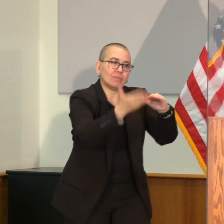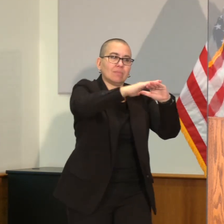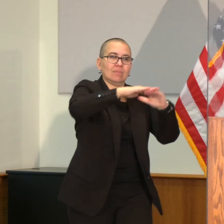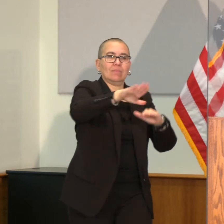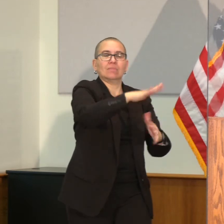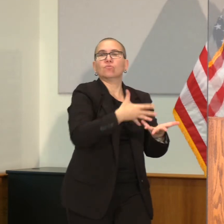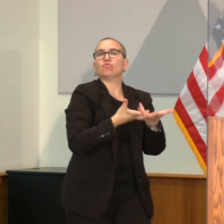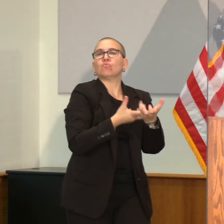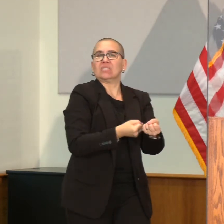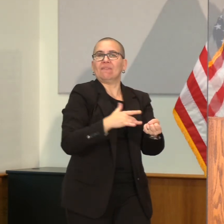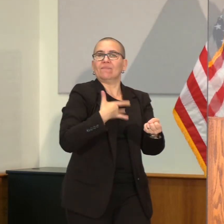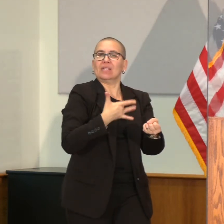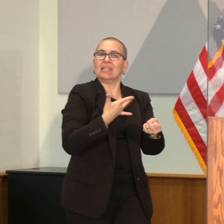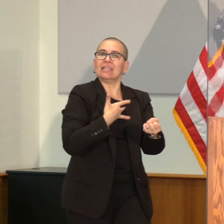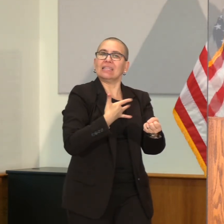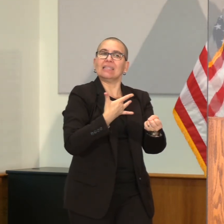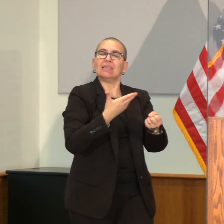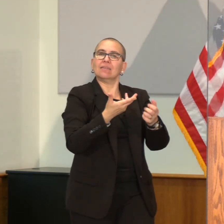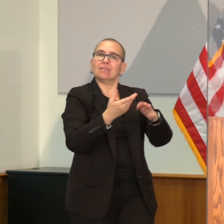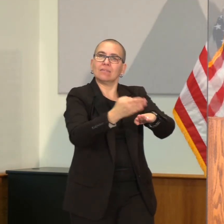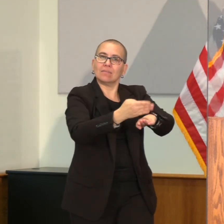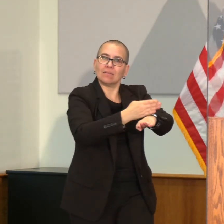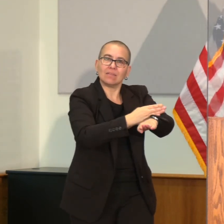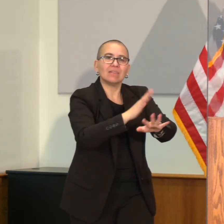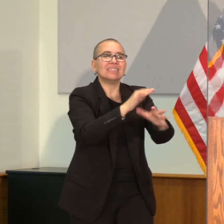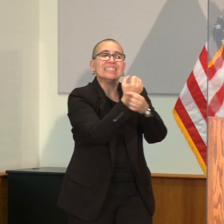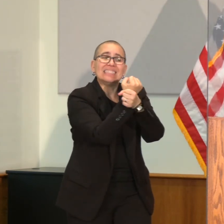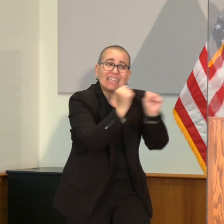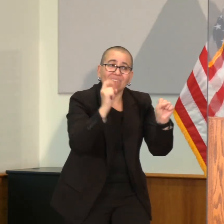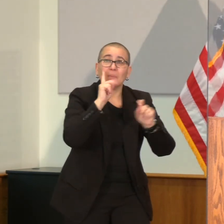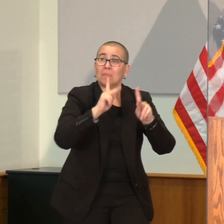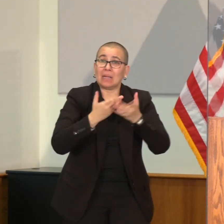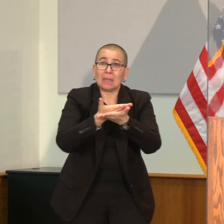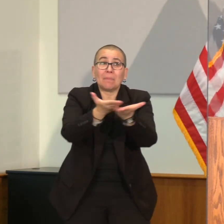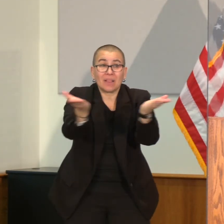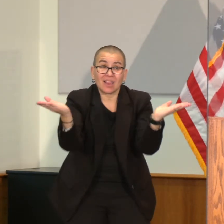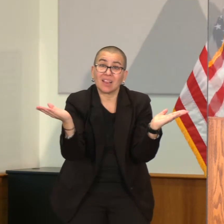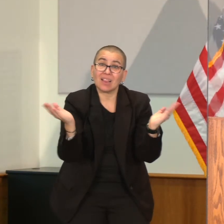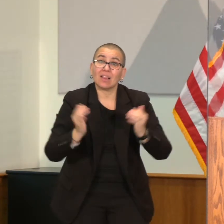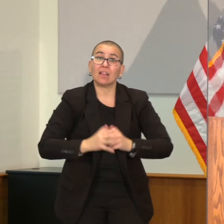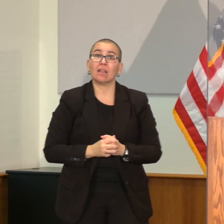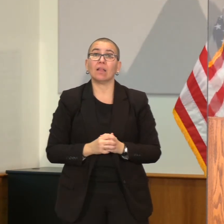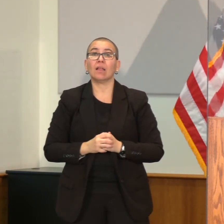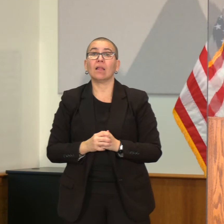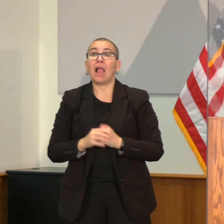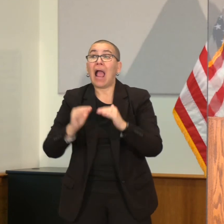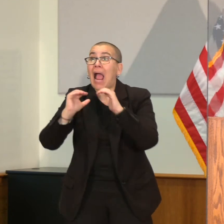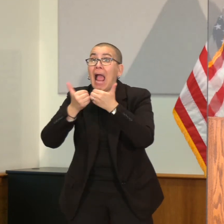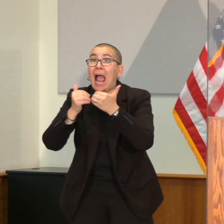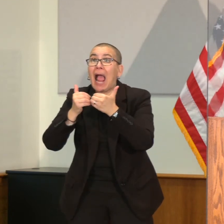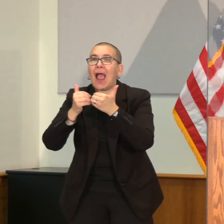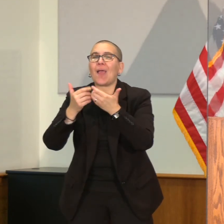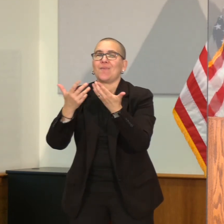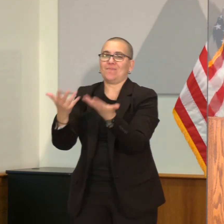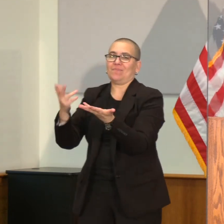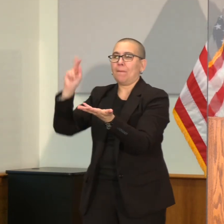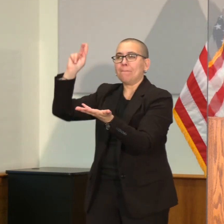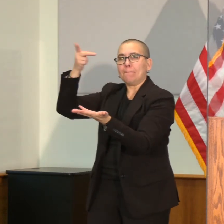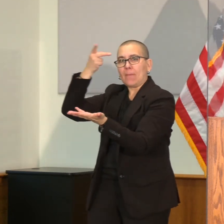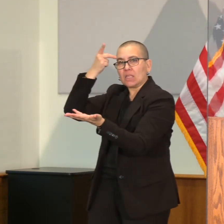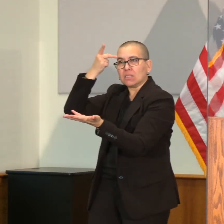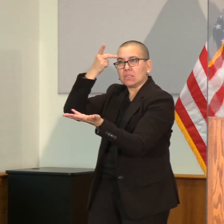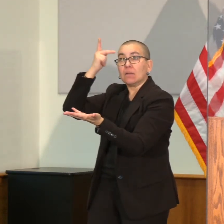provide justice and safety to our citizens through politics. We do this by listening to each other, humbling